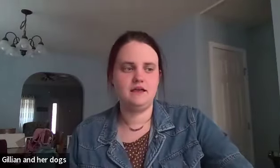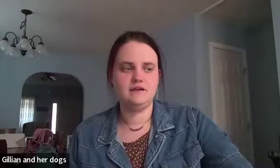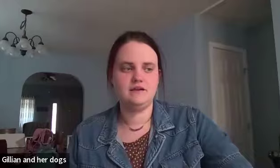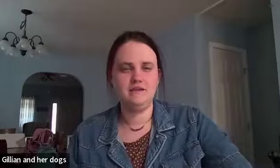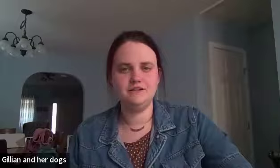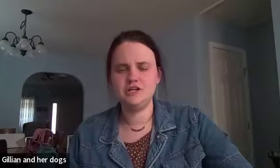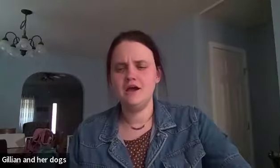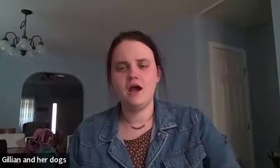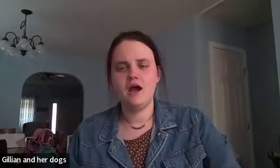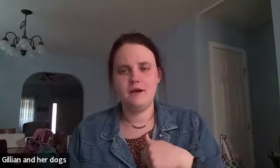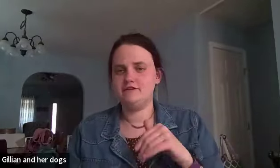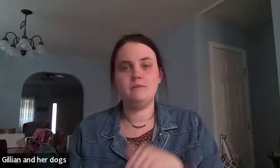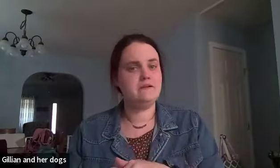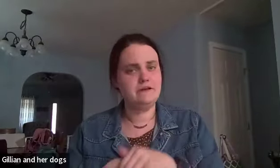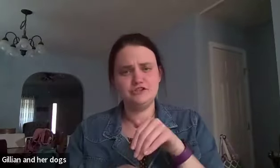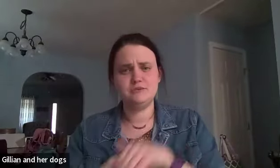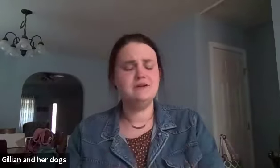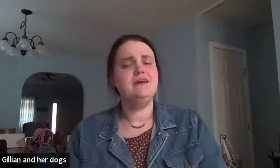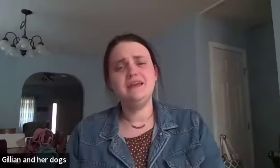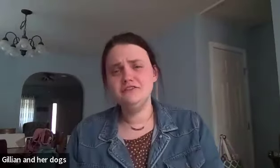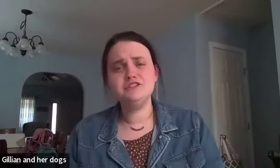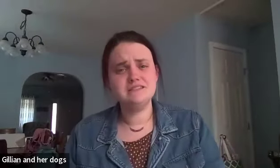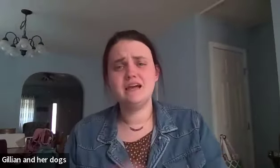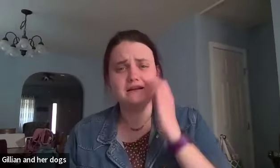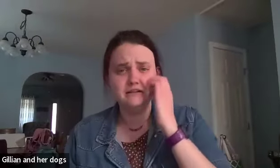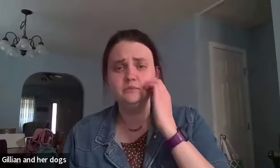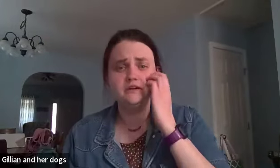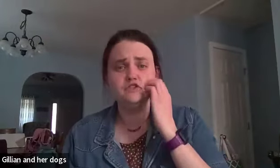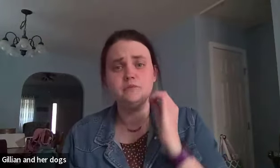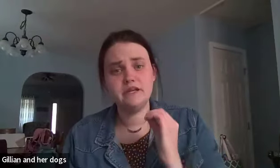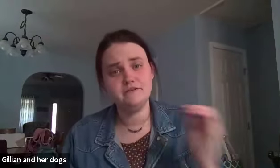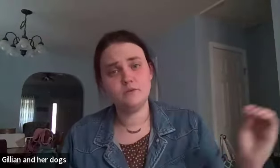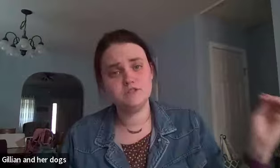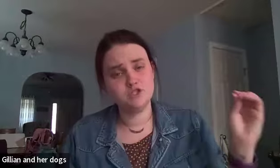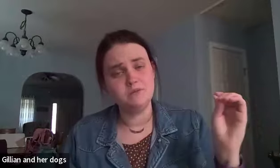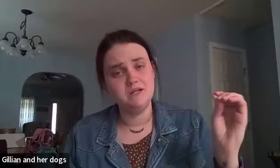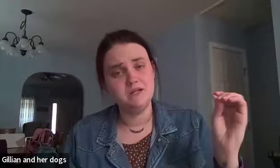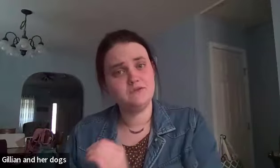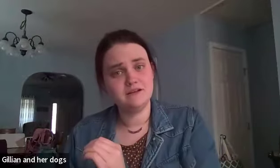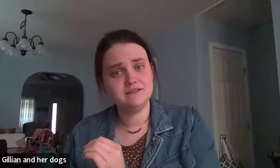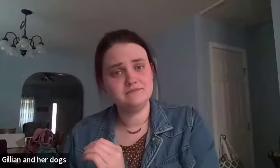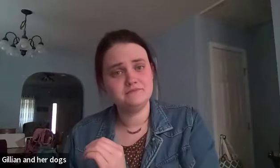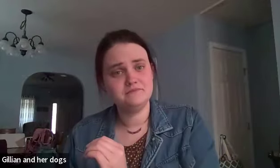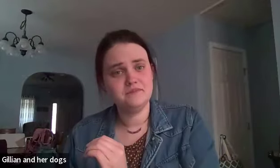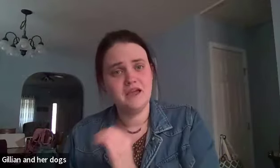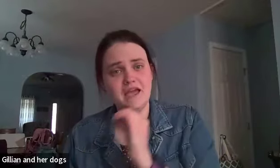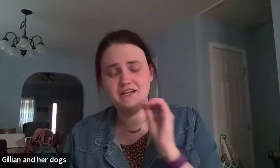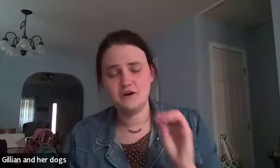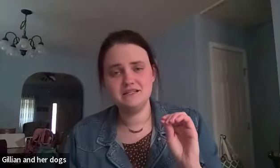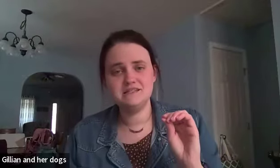like English, I have to go on my little English field. English likes to add a little bit of too many different words for too many different things. And it